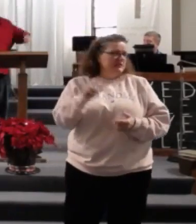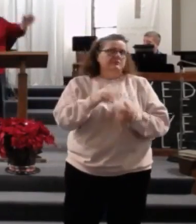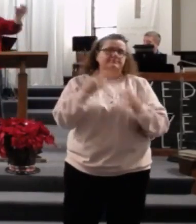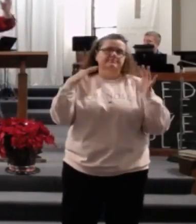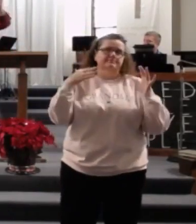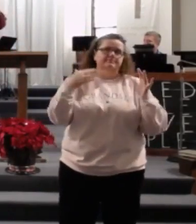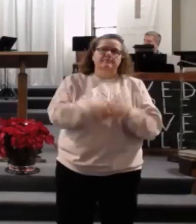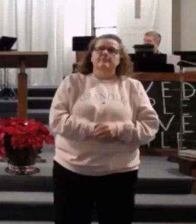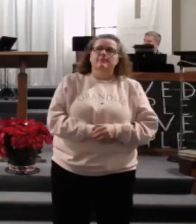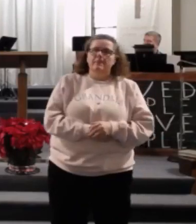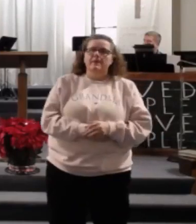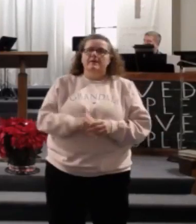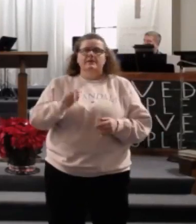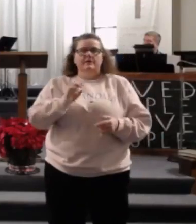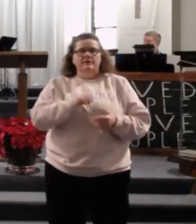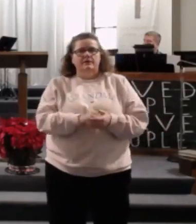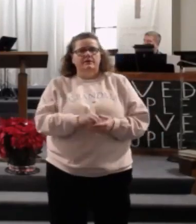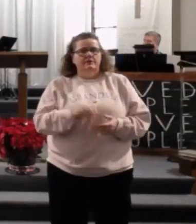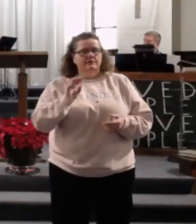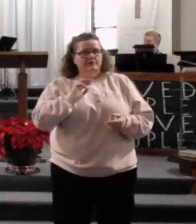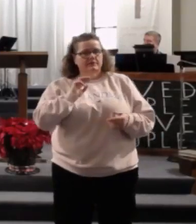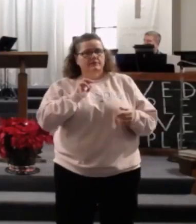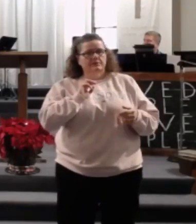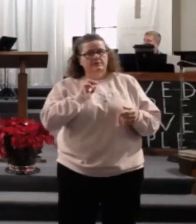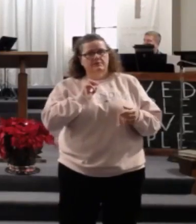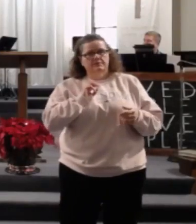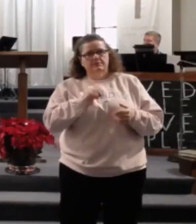So that means you guys can get rid of your envelopes today.